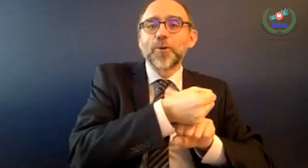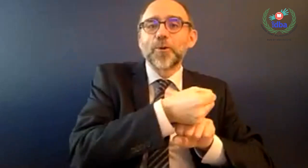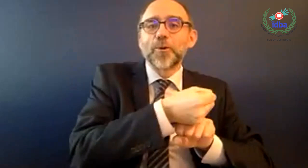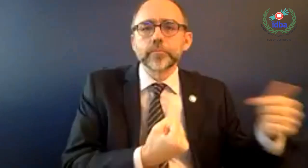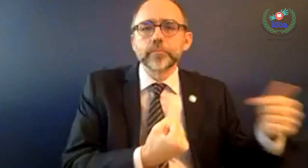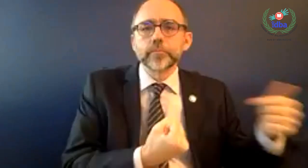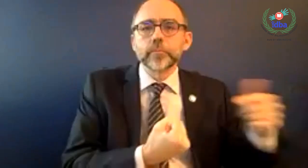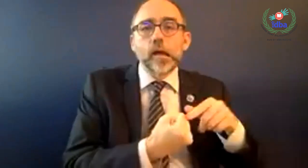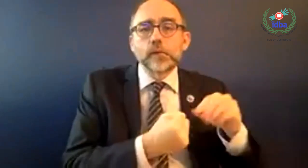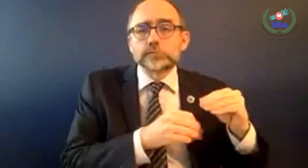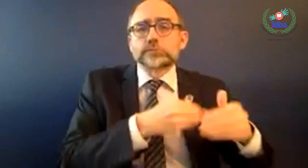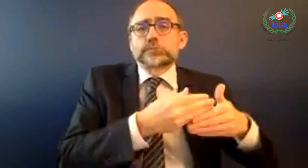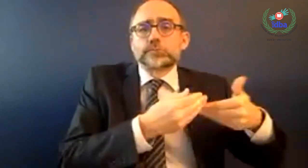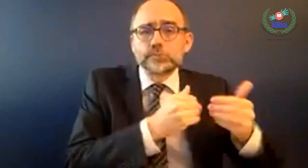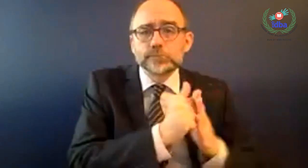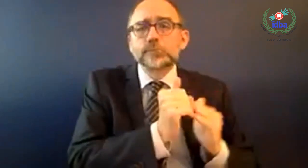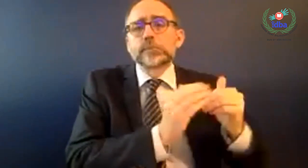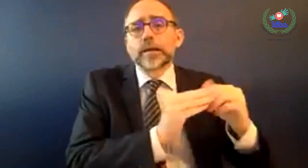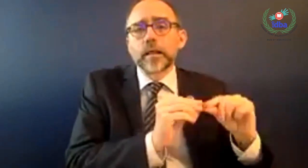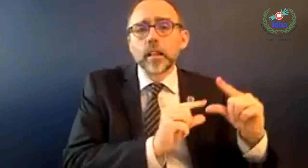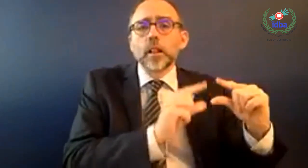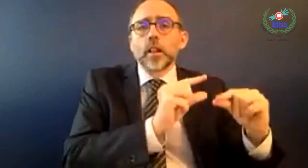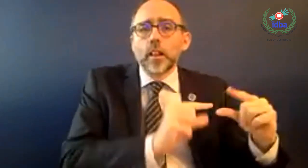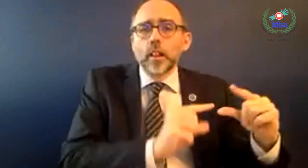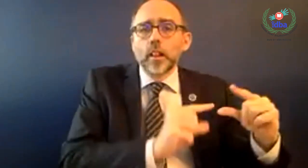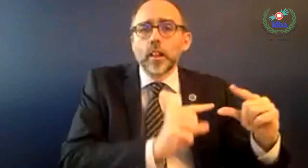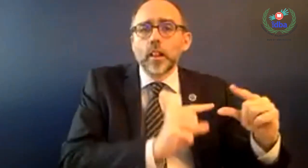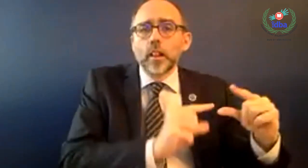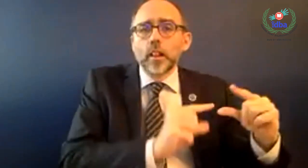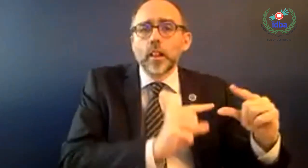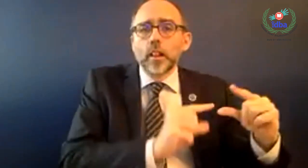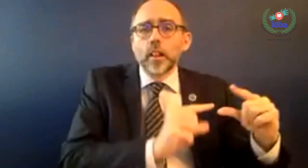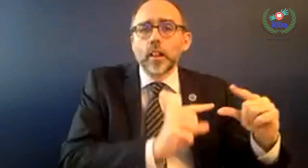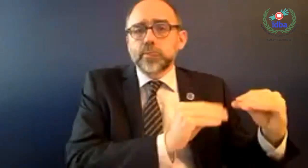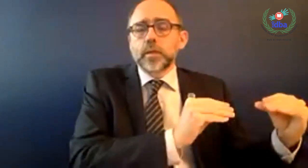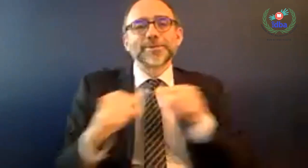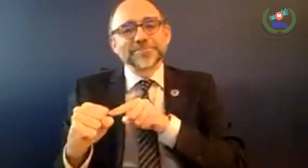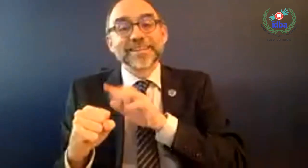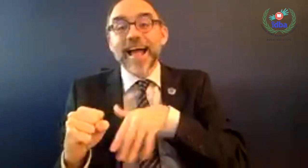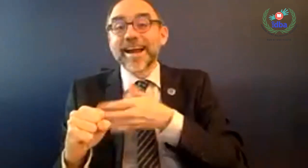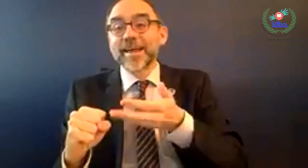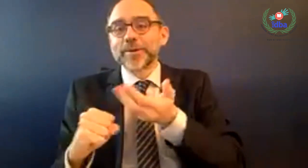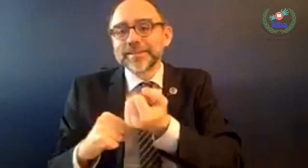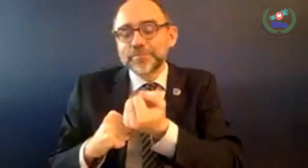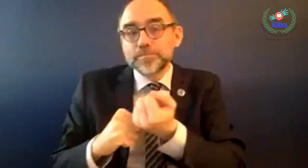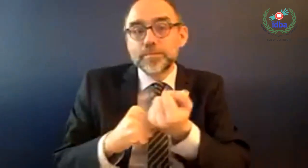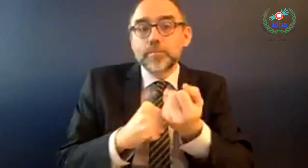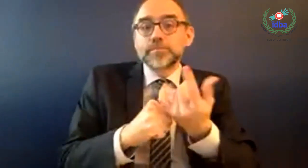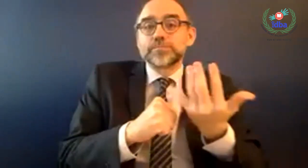will not support literacy and further things. So he will have to struggle everywhere, every time in